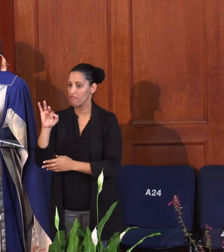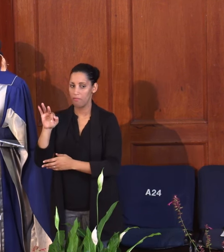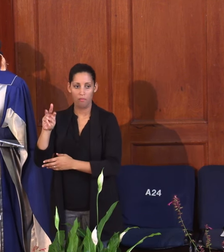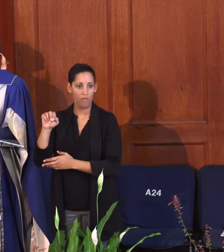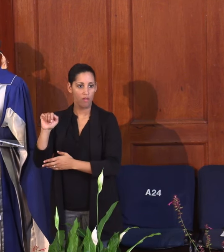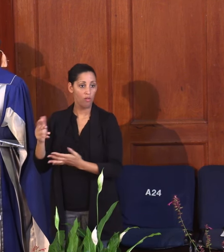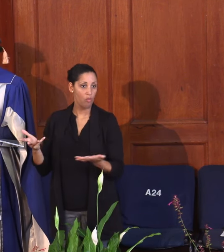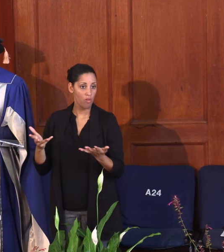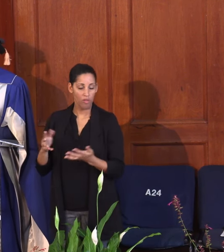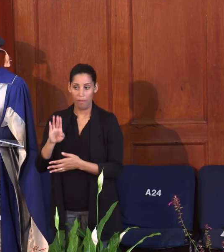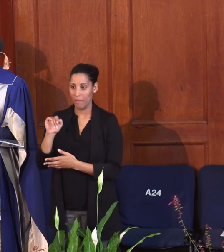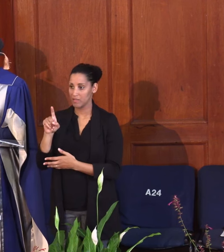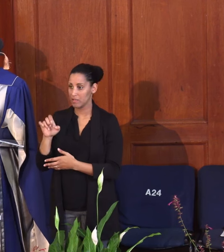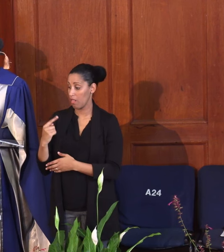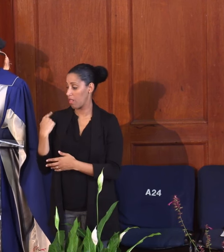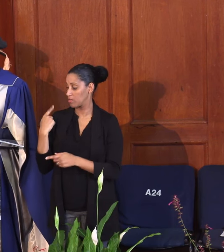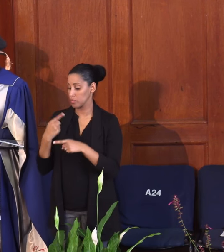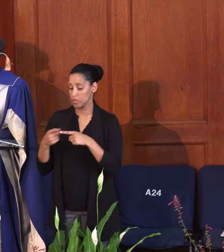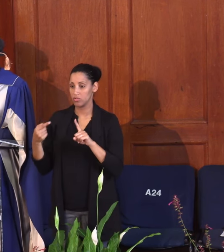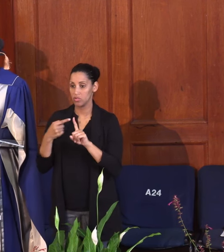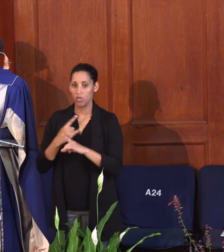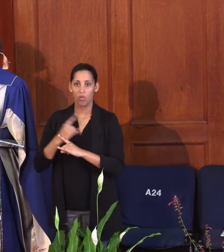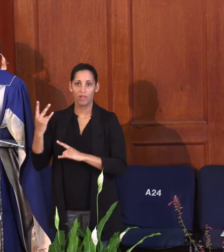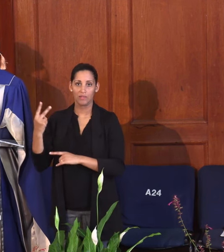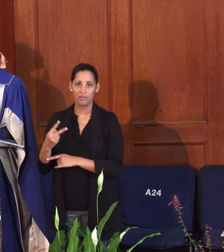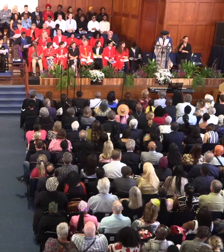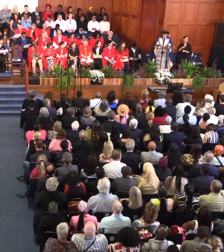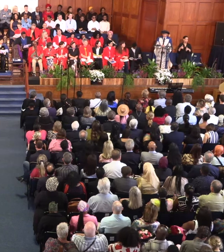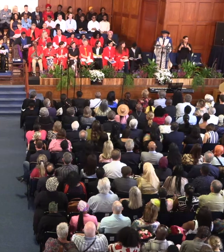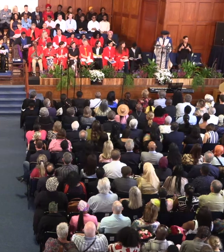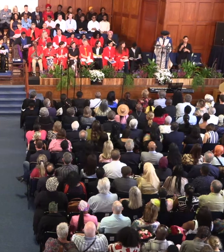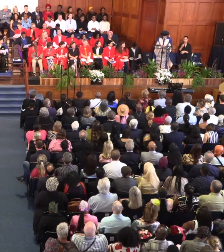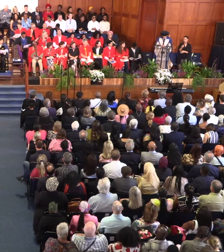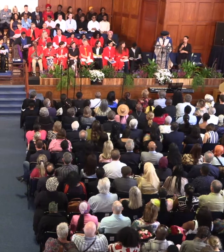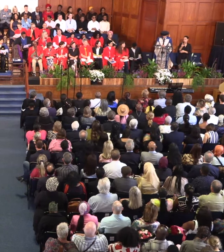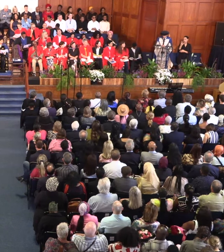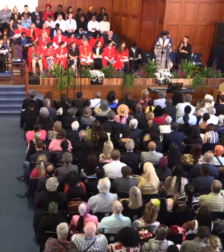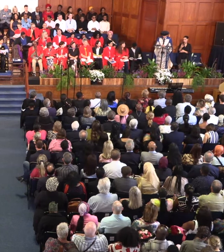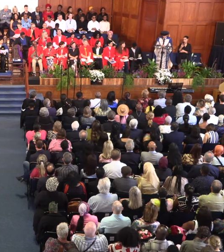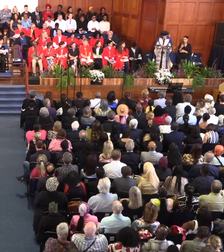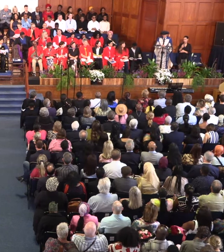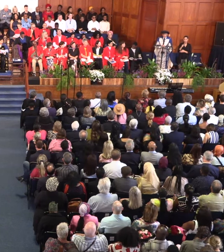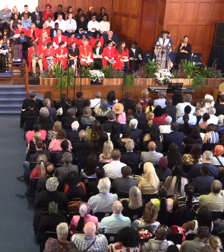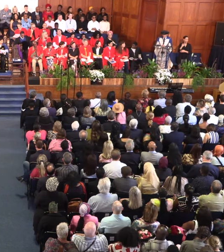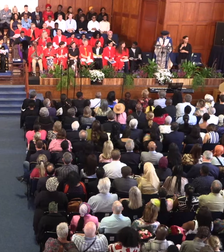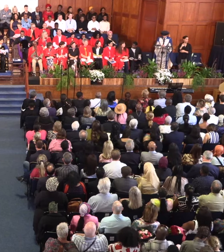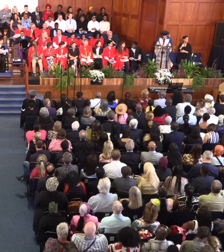Baxter. Last week, she won second prize in the 2024